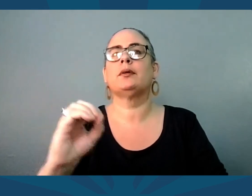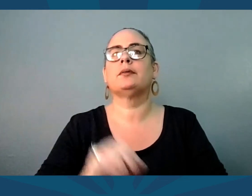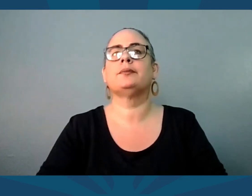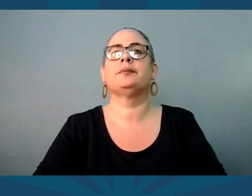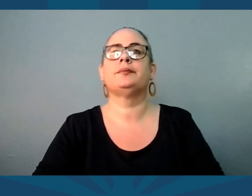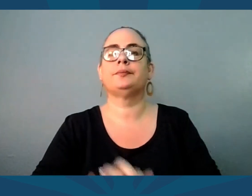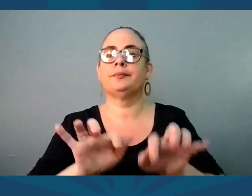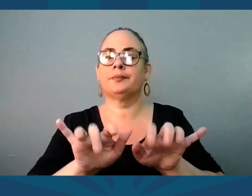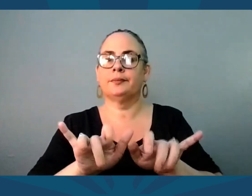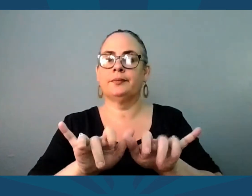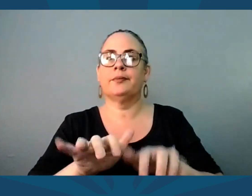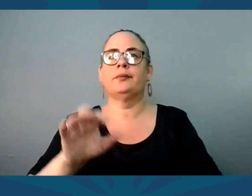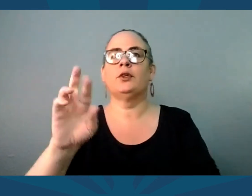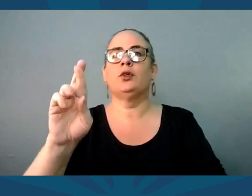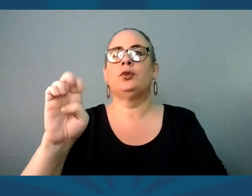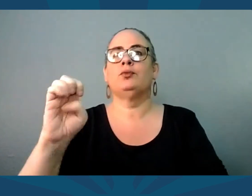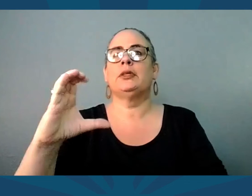520-724-4320.